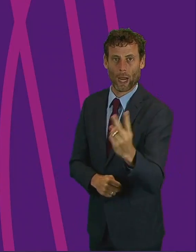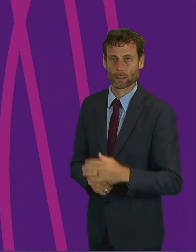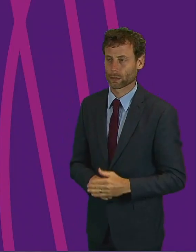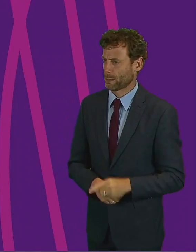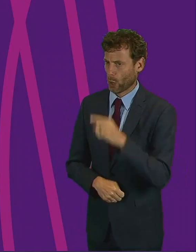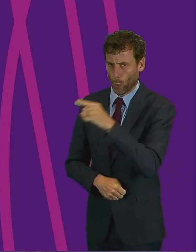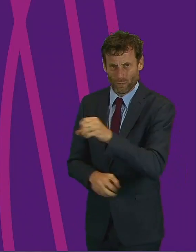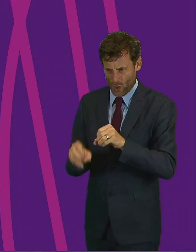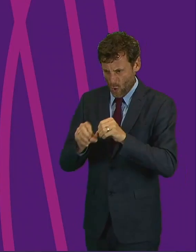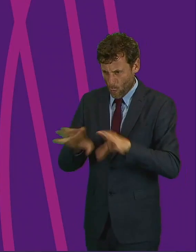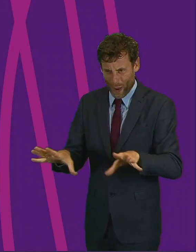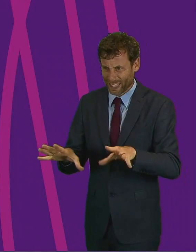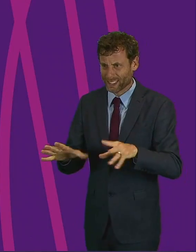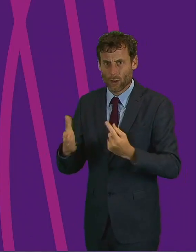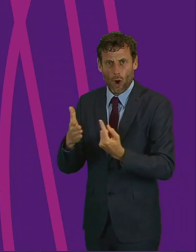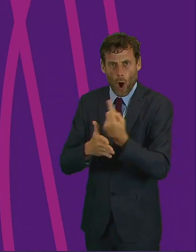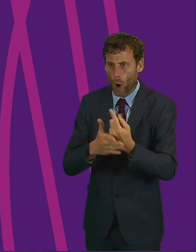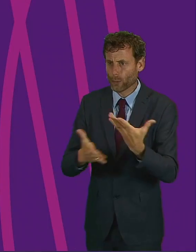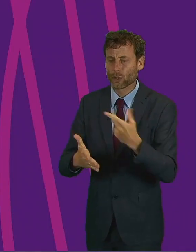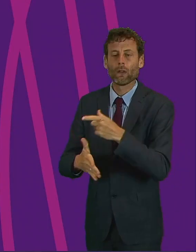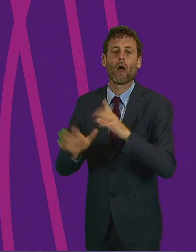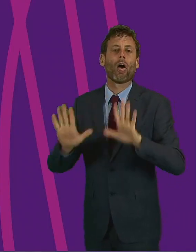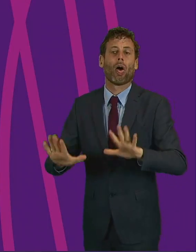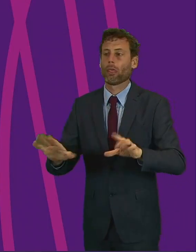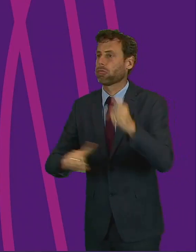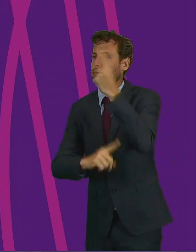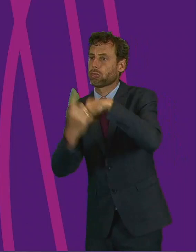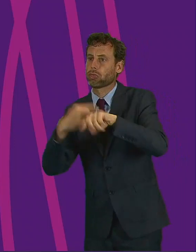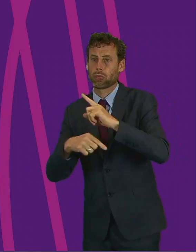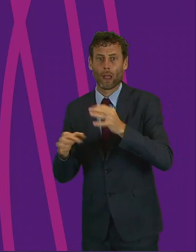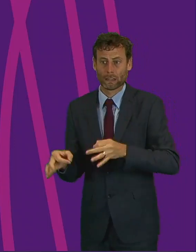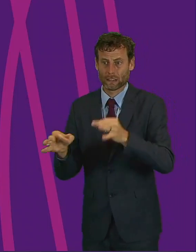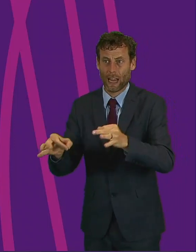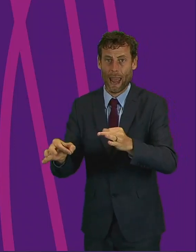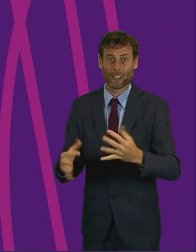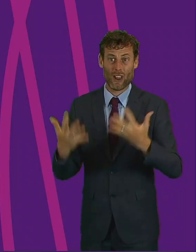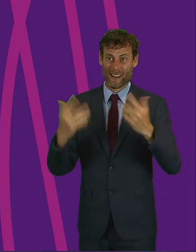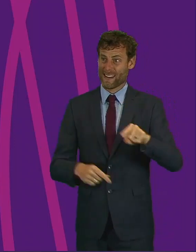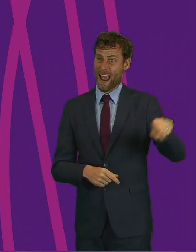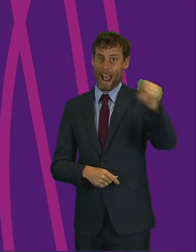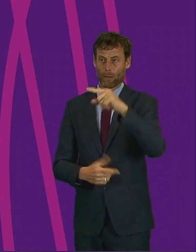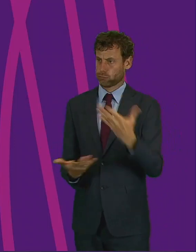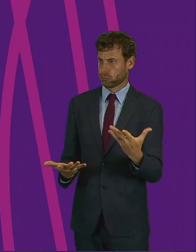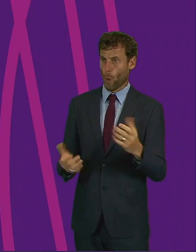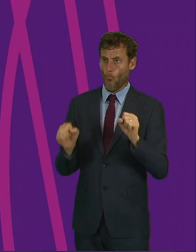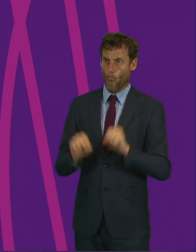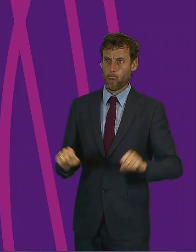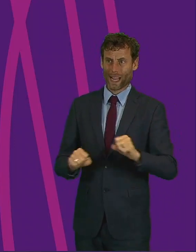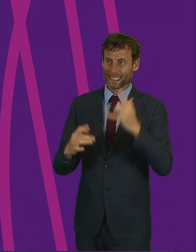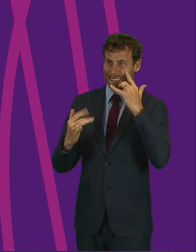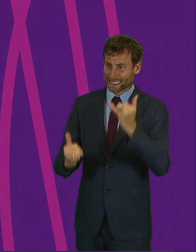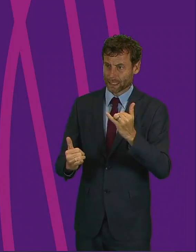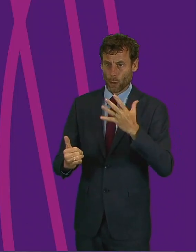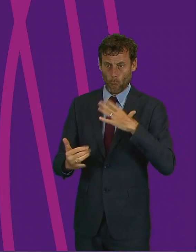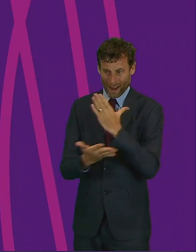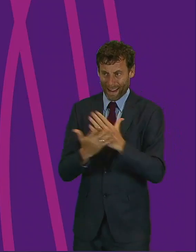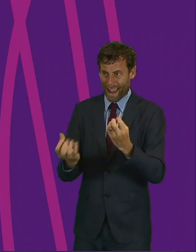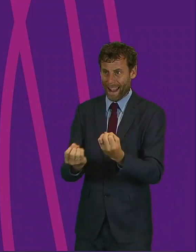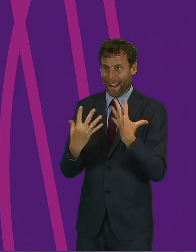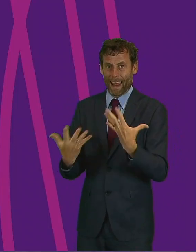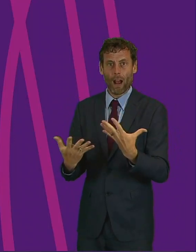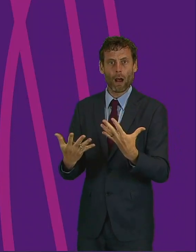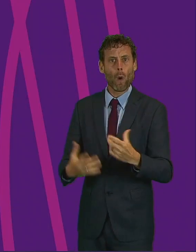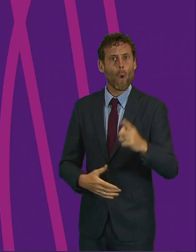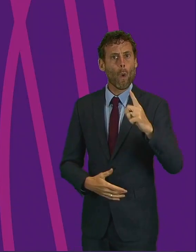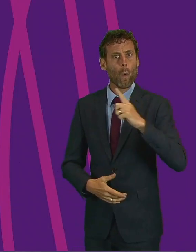and residents who have already endured the horror of this crisis are being let down all over again. Why, 2 weeks